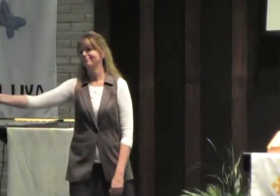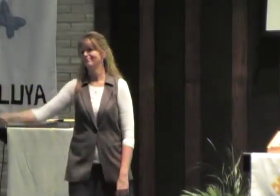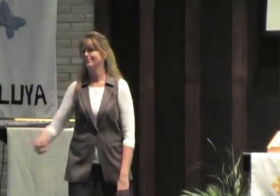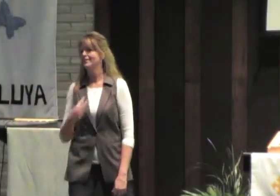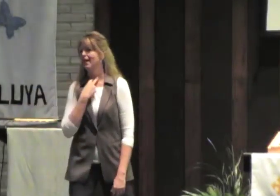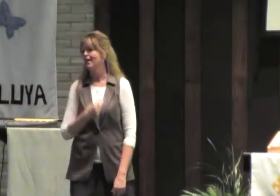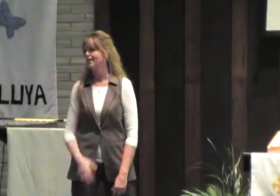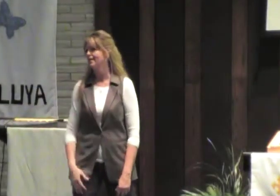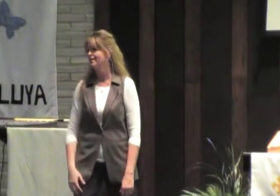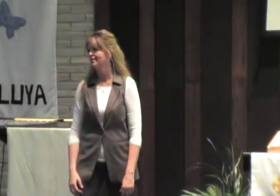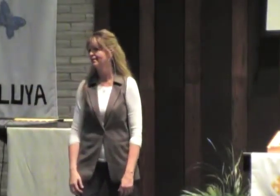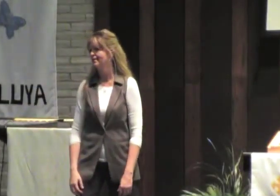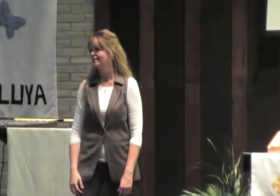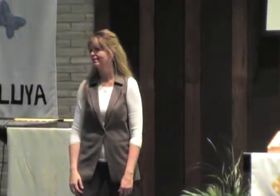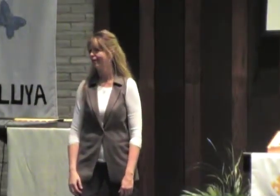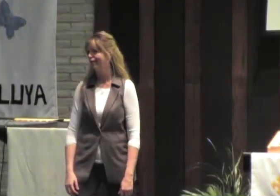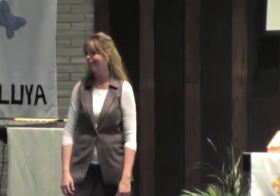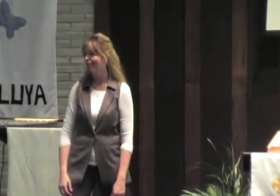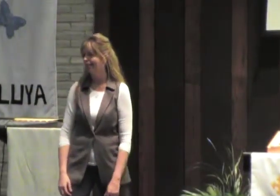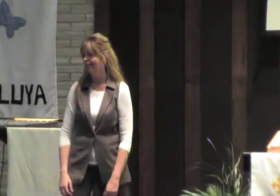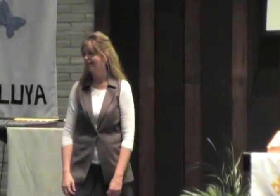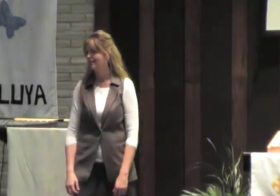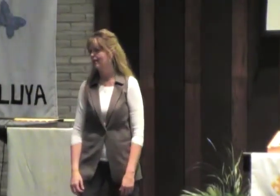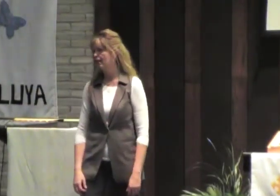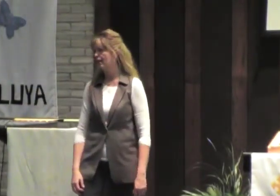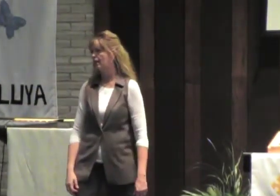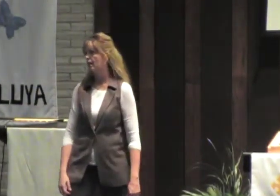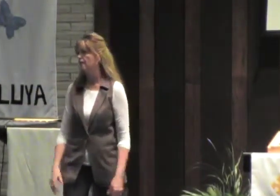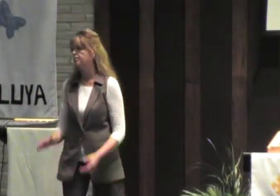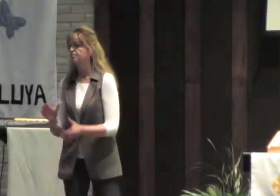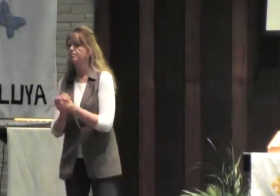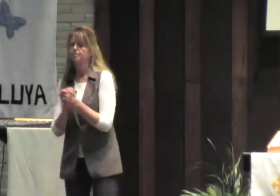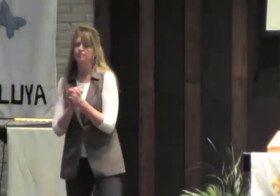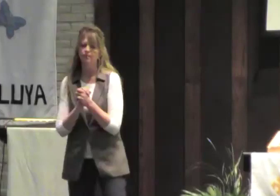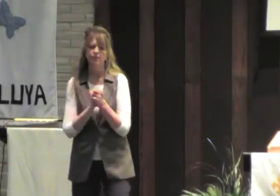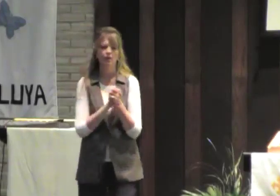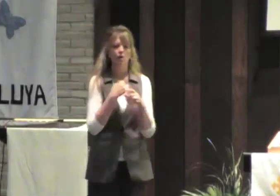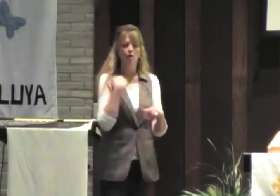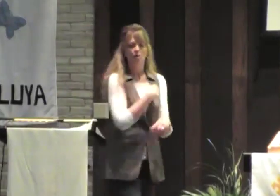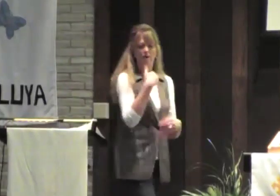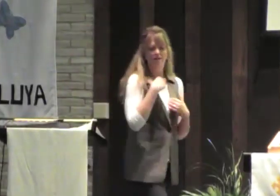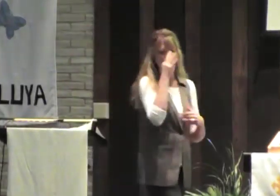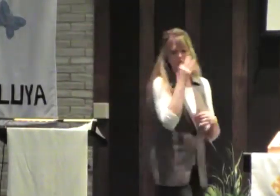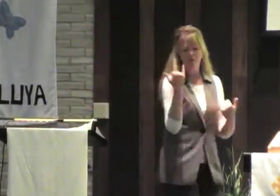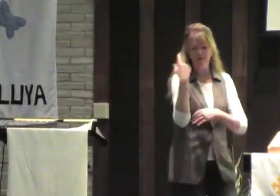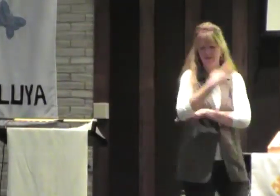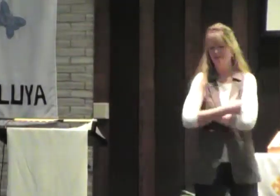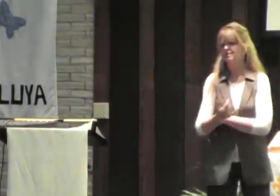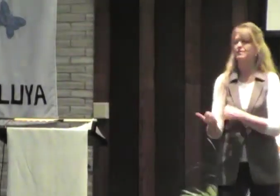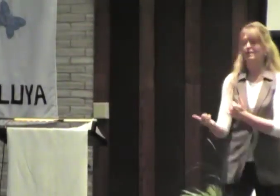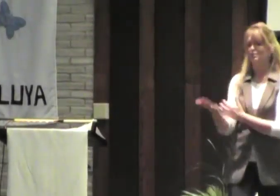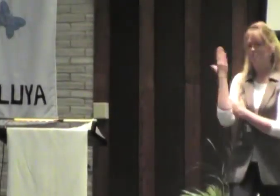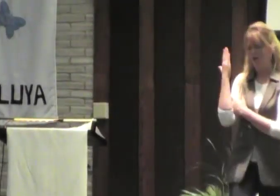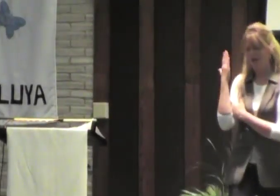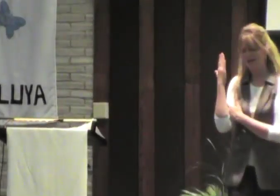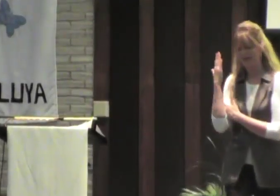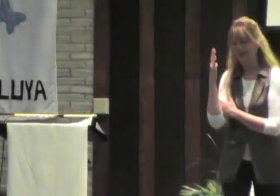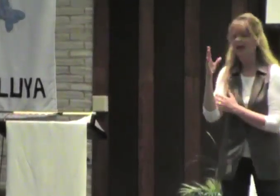it's because he's hanging on. You're stuck. So we're going to have communion.